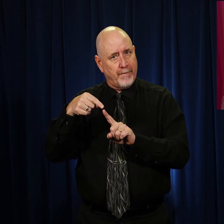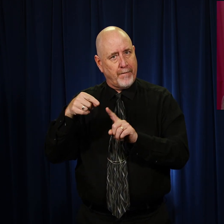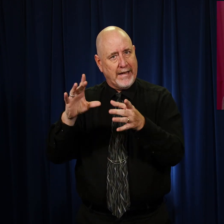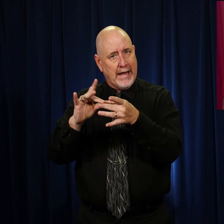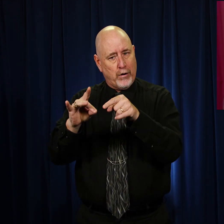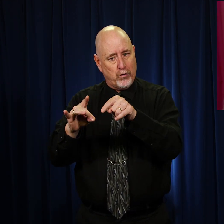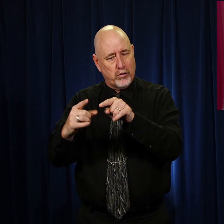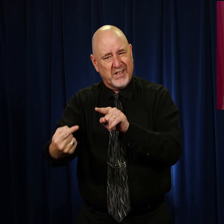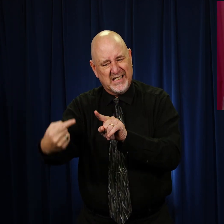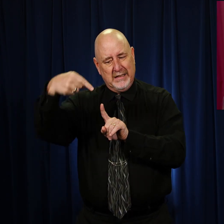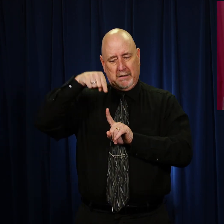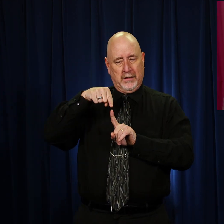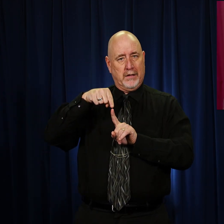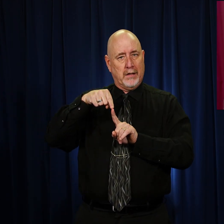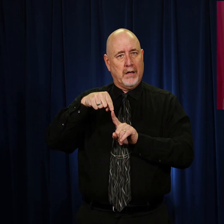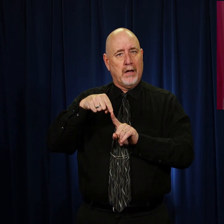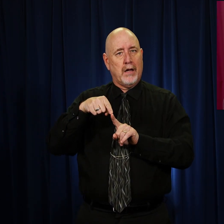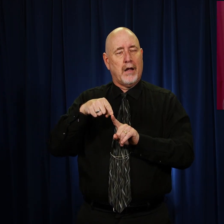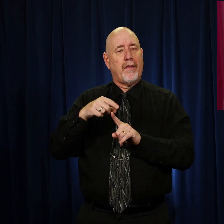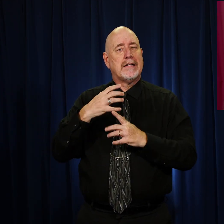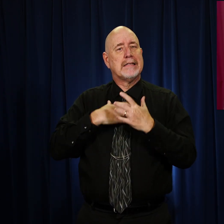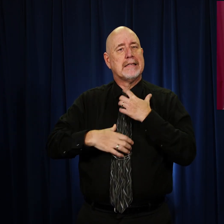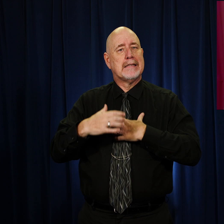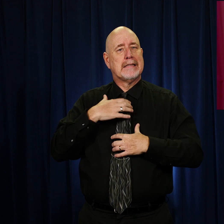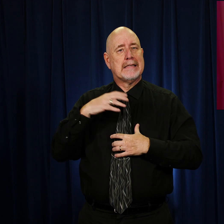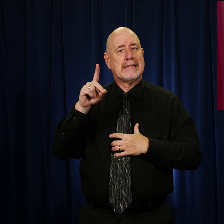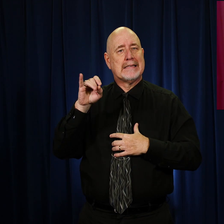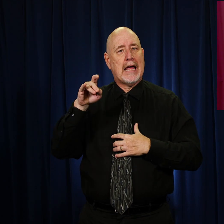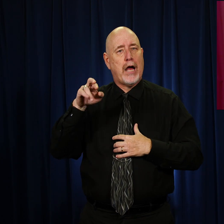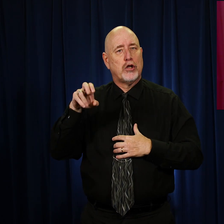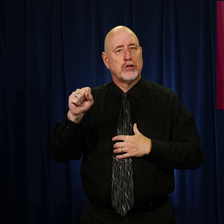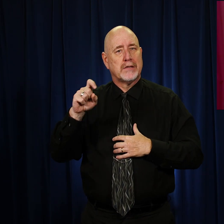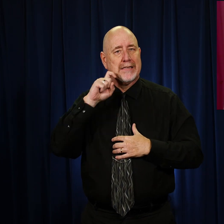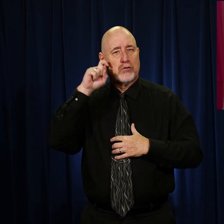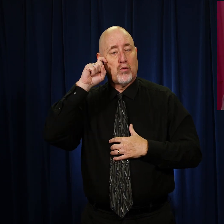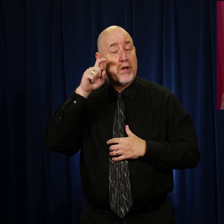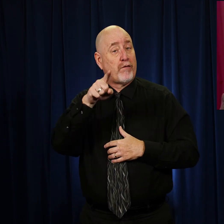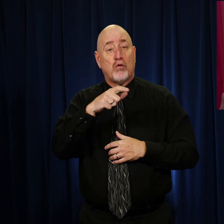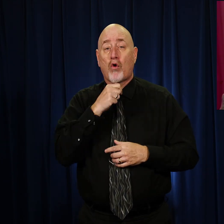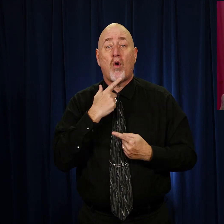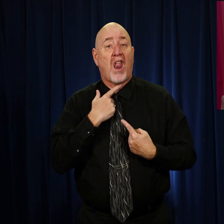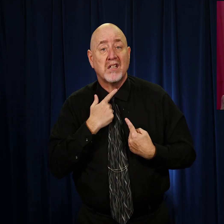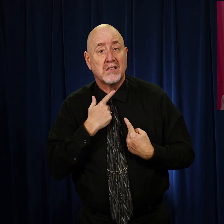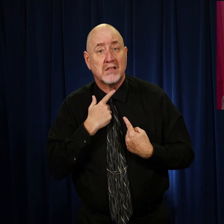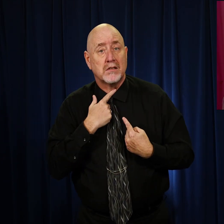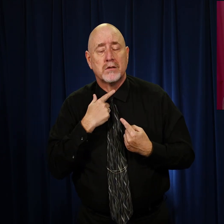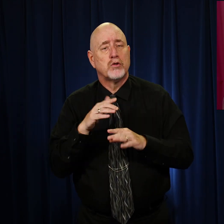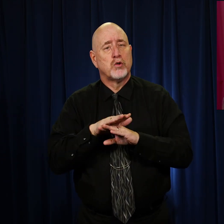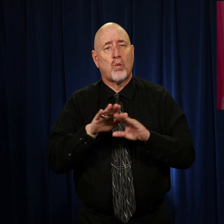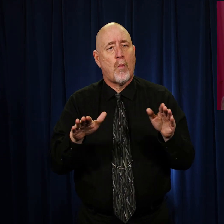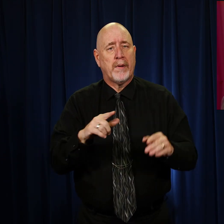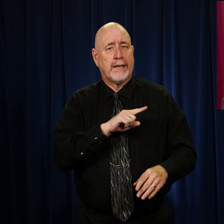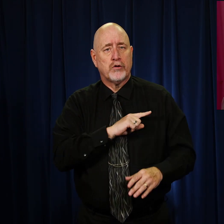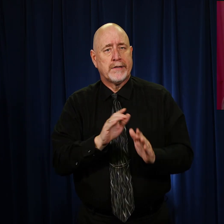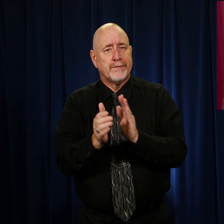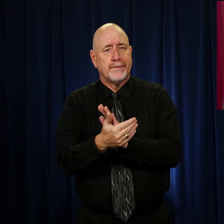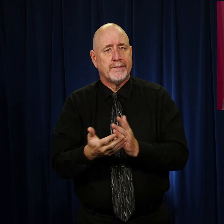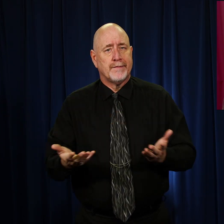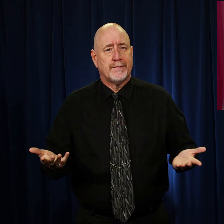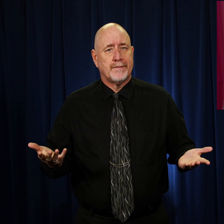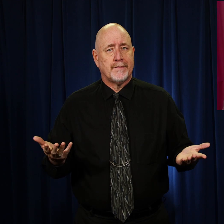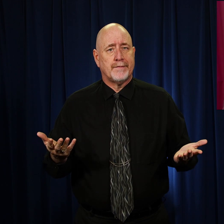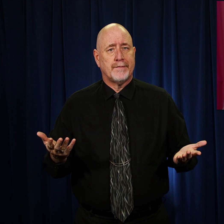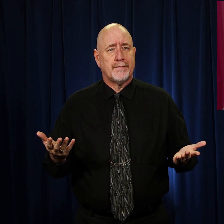by talking about a person's sexual desires. If you do not lust, then you're not going to be guilty of